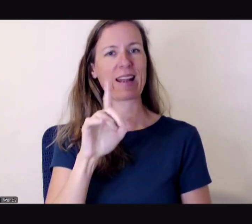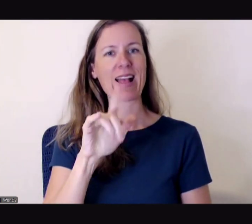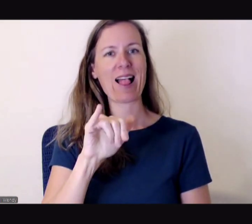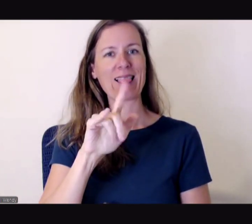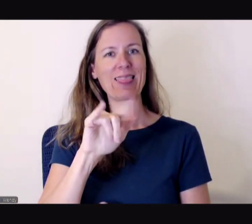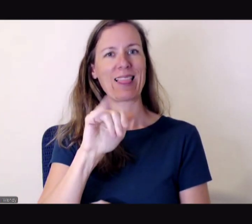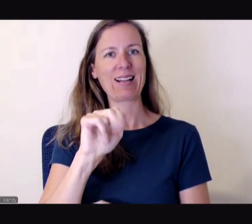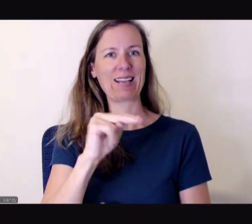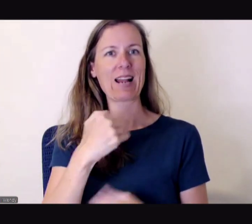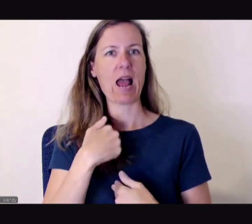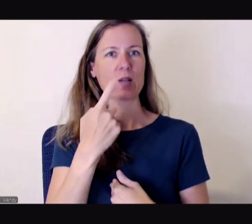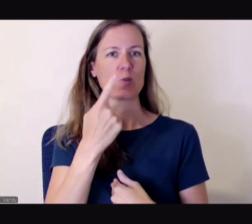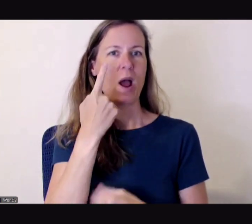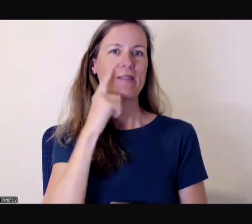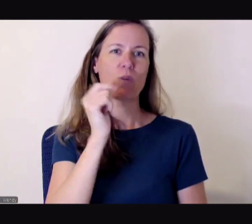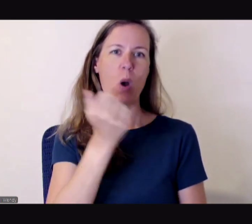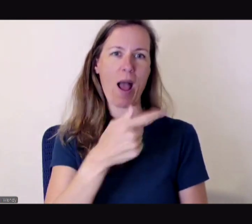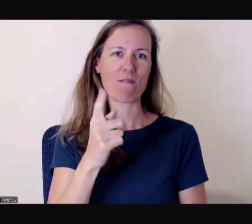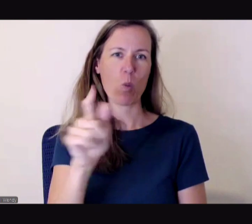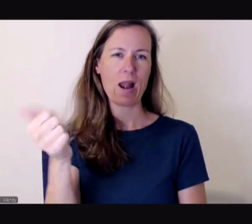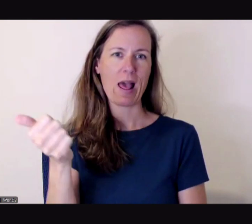everybody else. Thank you.